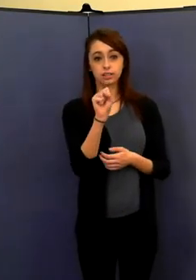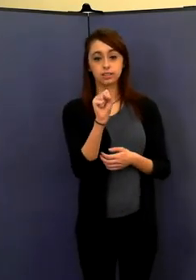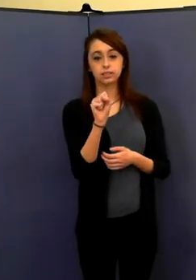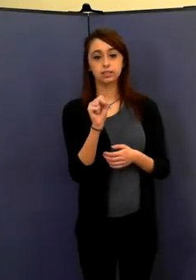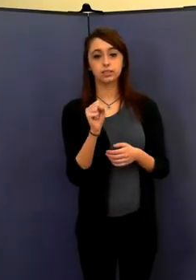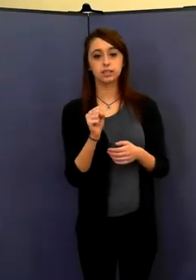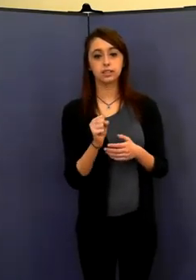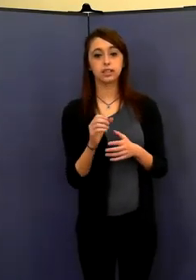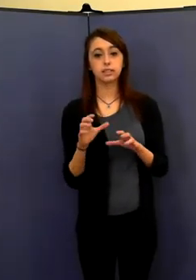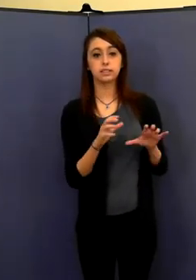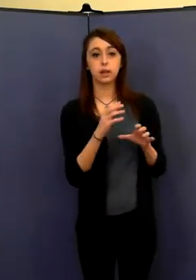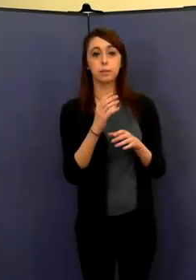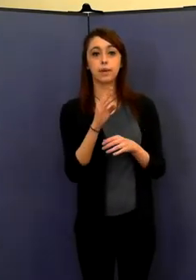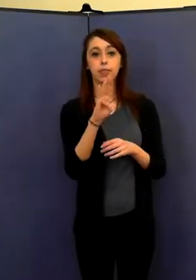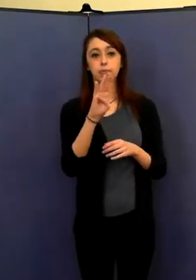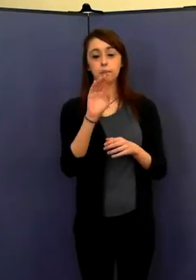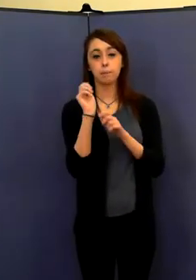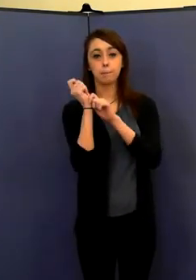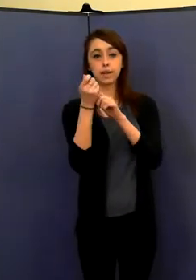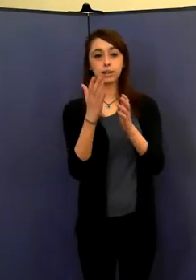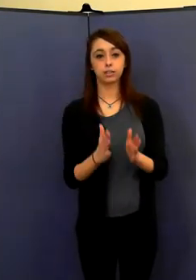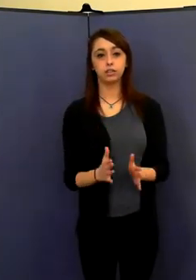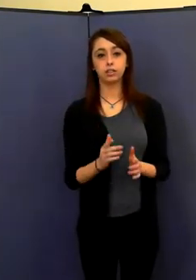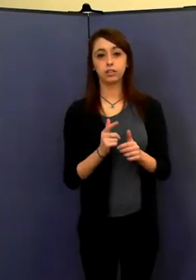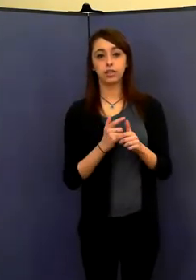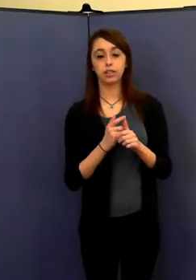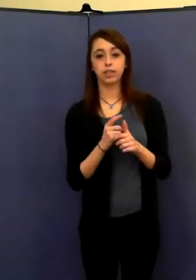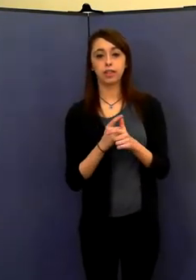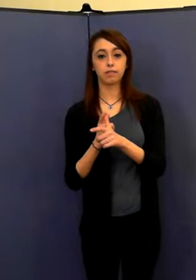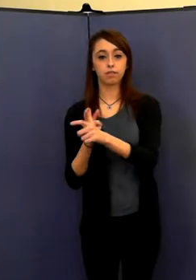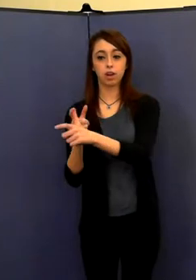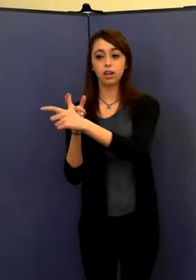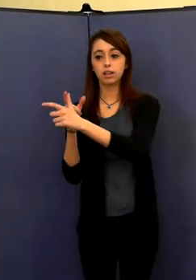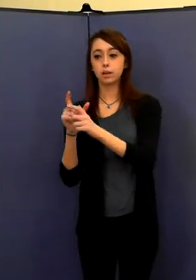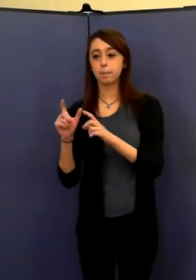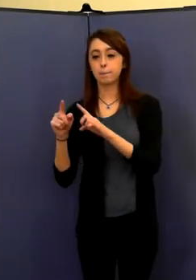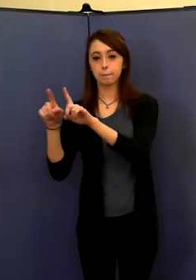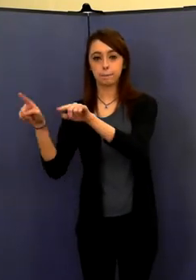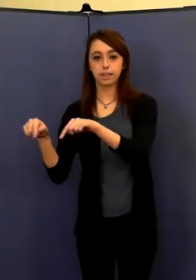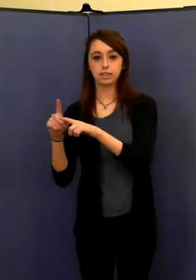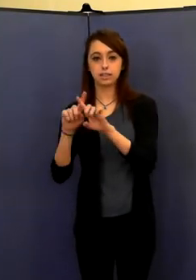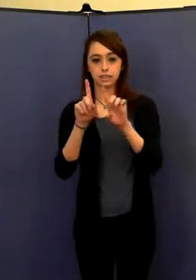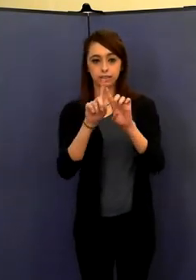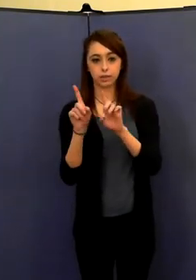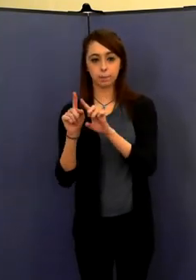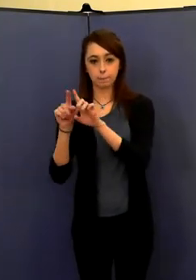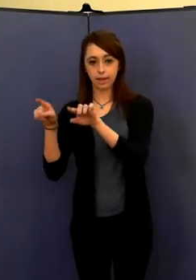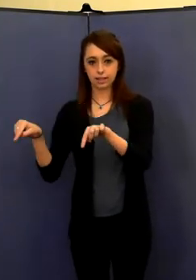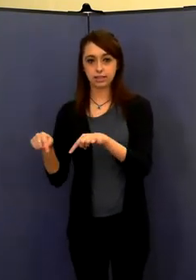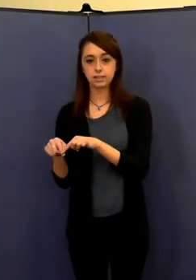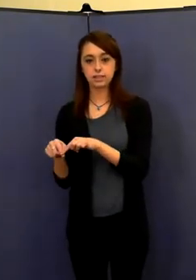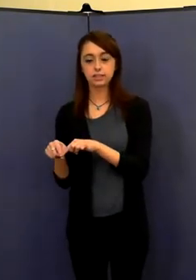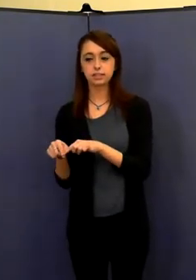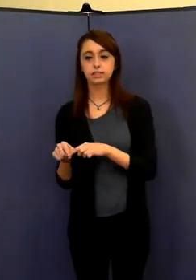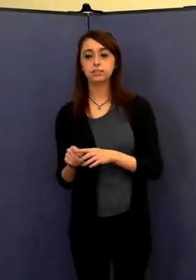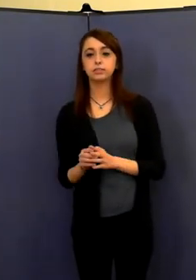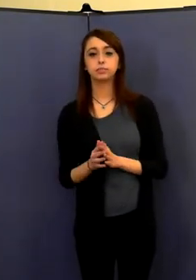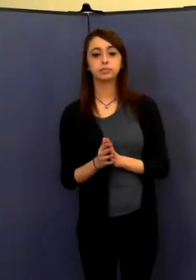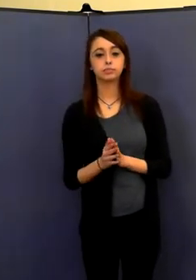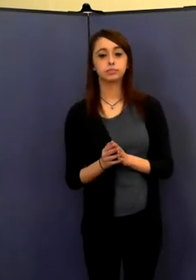batter, and they run bases in a counterclockwise motion. So the goal is for the batter to